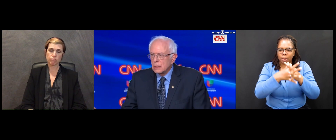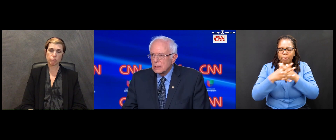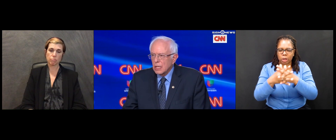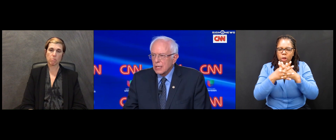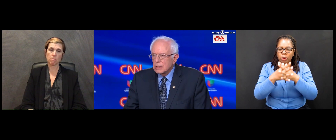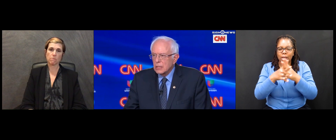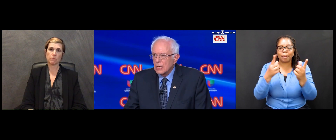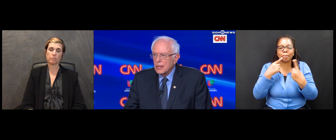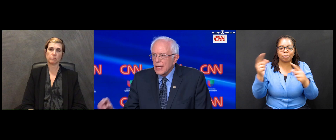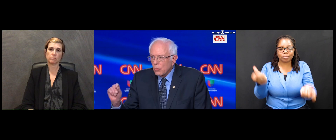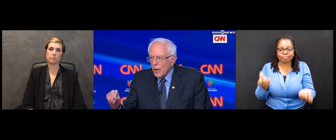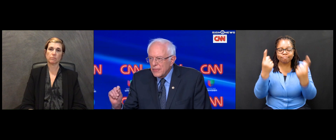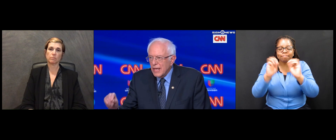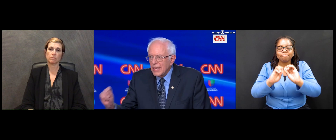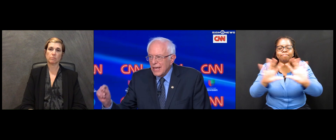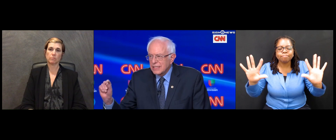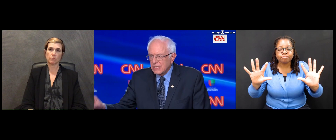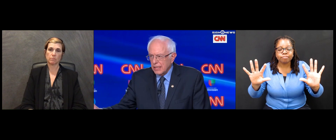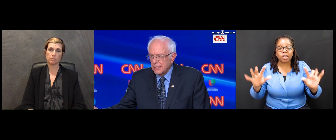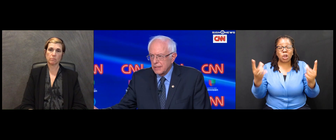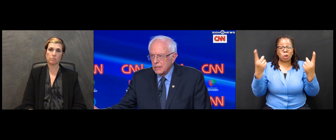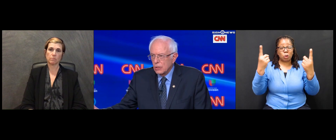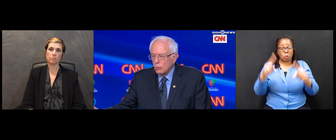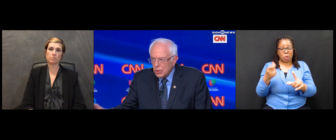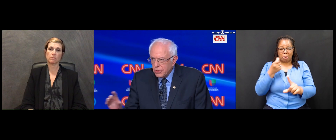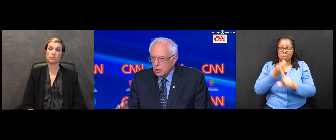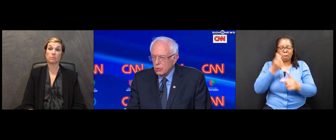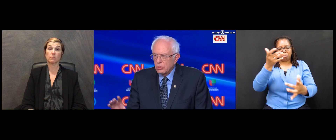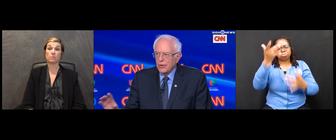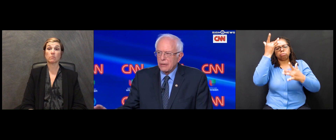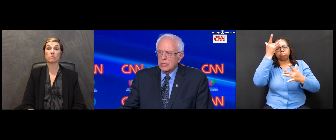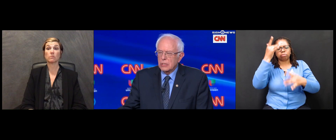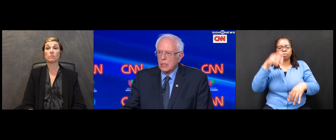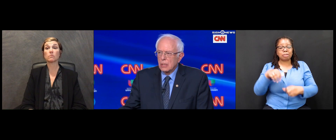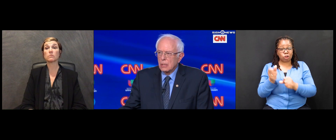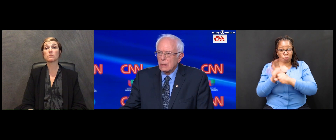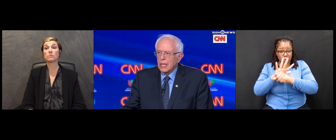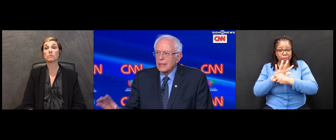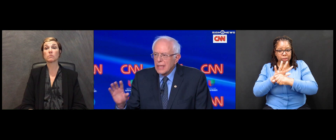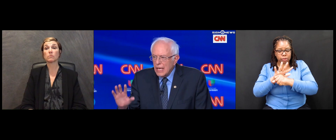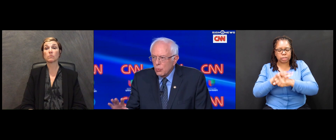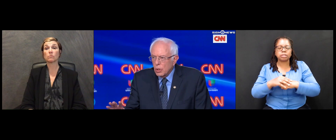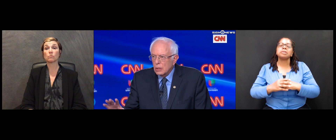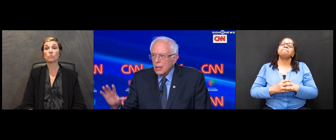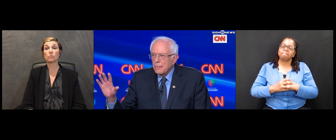finally understands that when they get sick with the coronavirus,